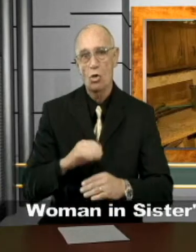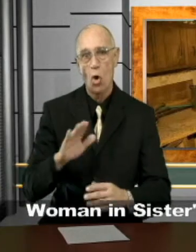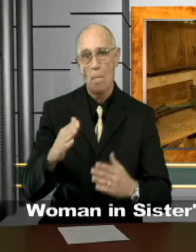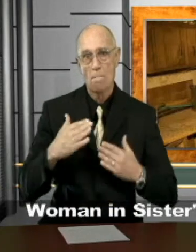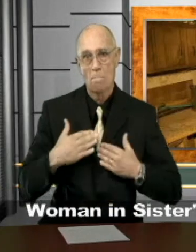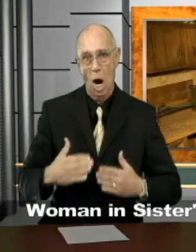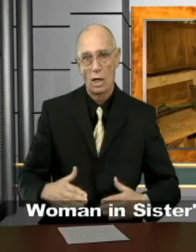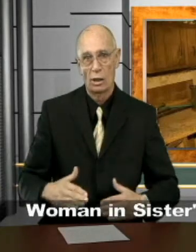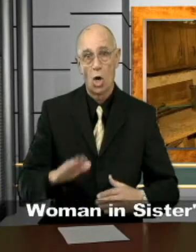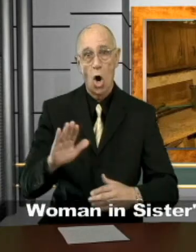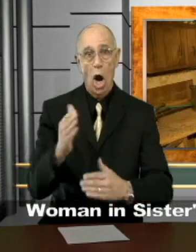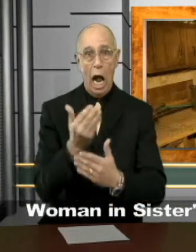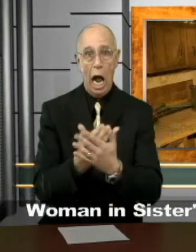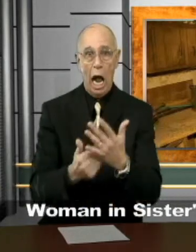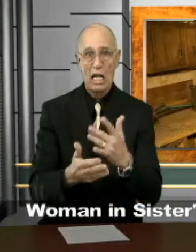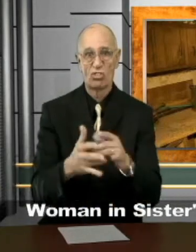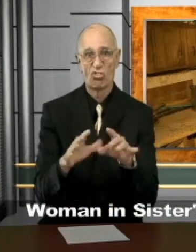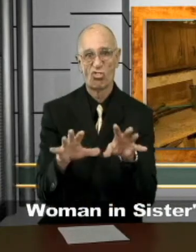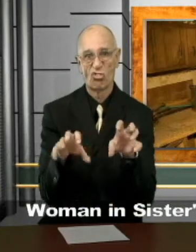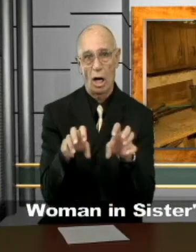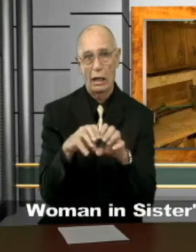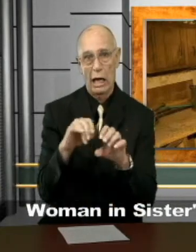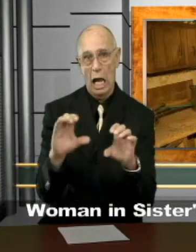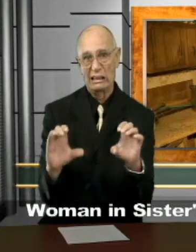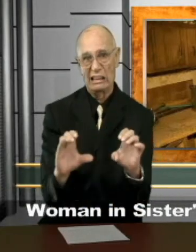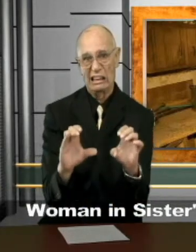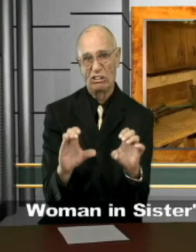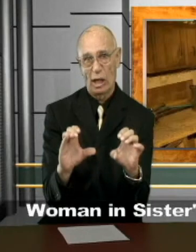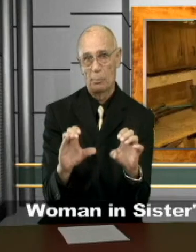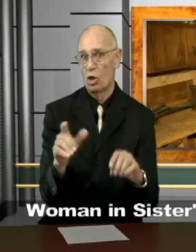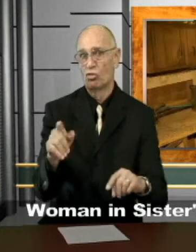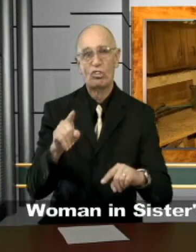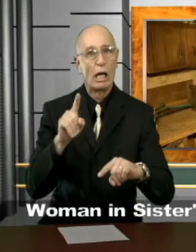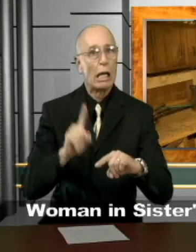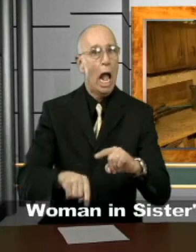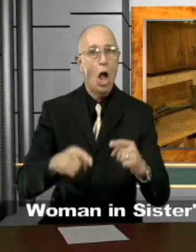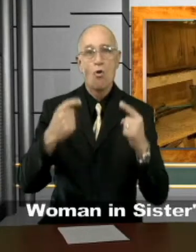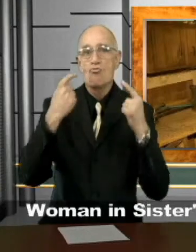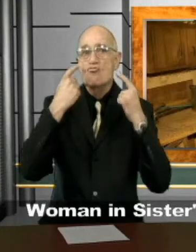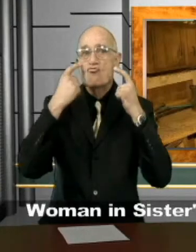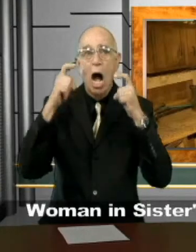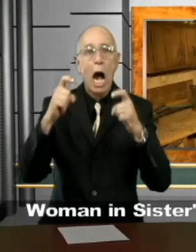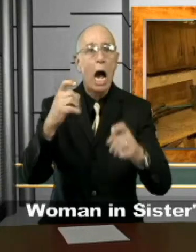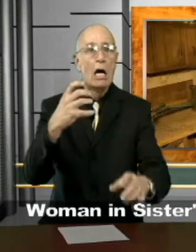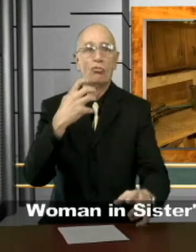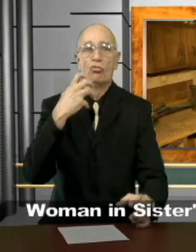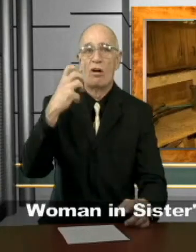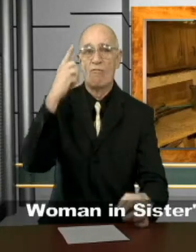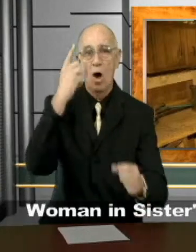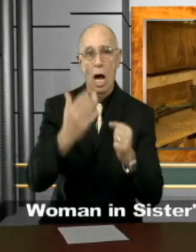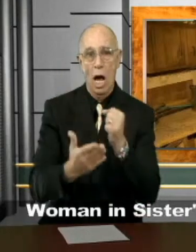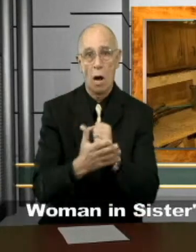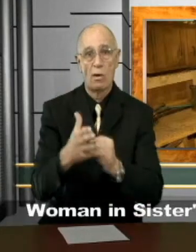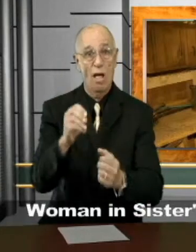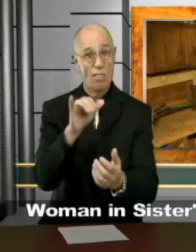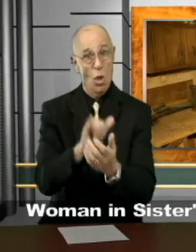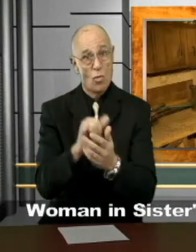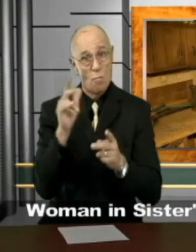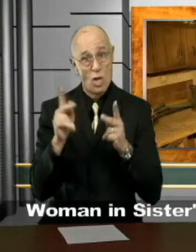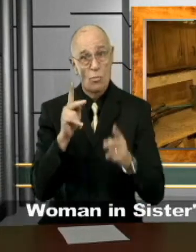body, and her hands were drawn in a C shape. She couldn't cry for help, and the people who were looking